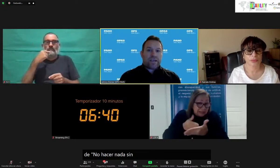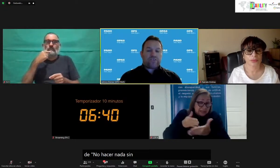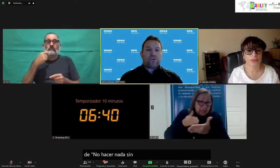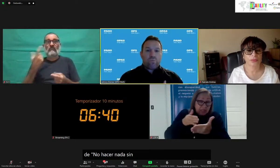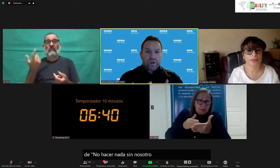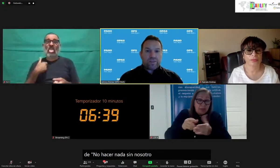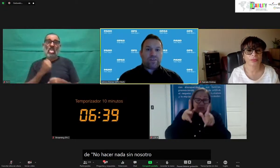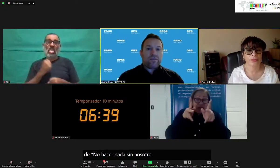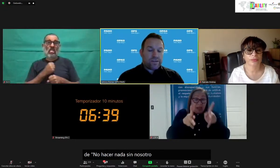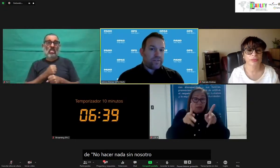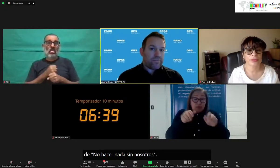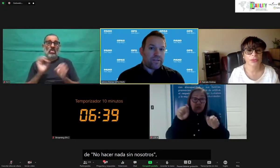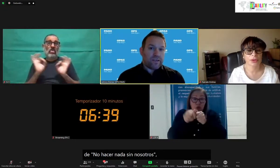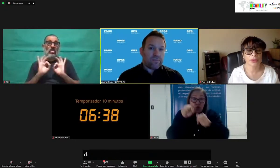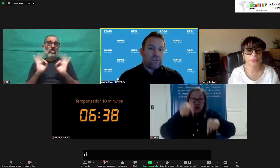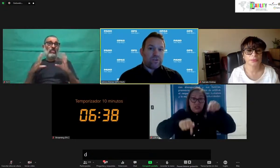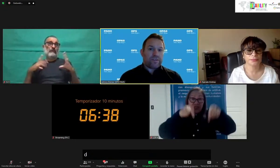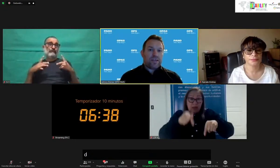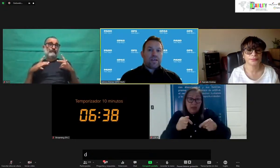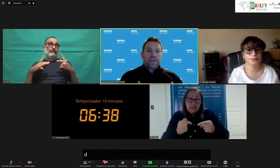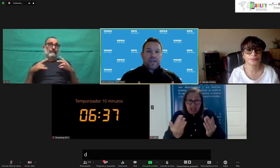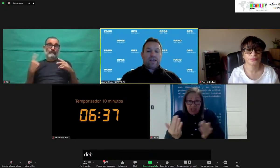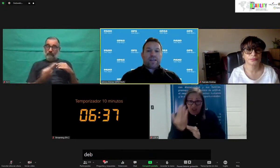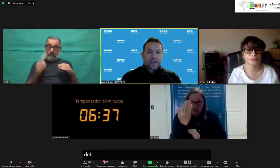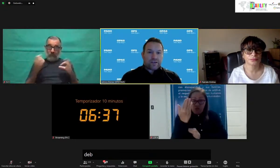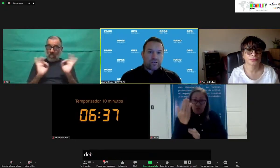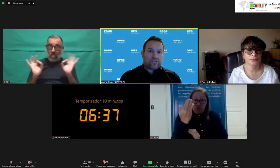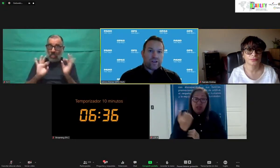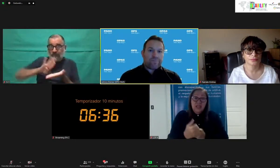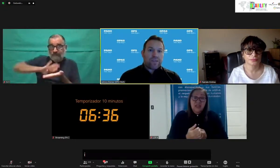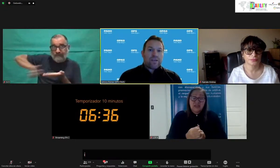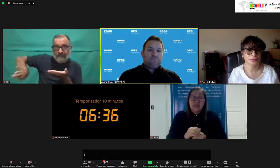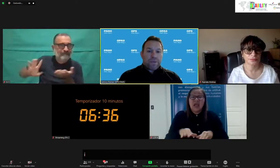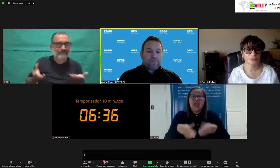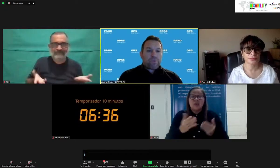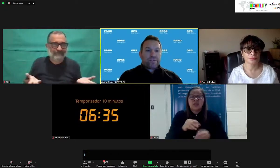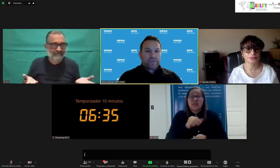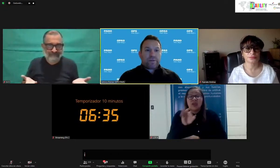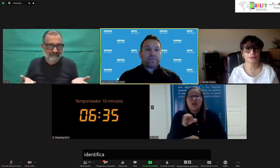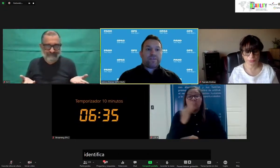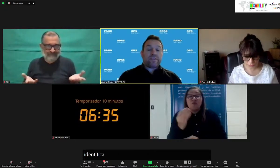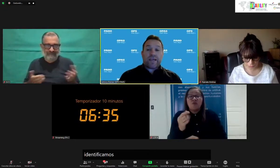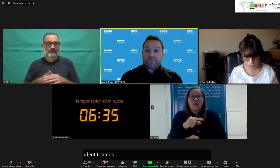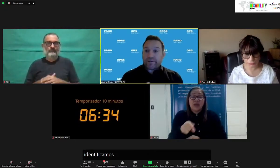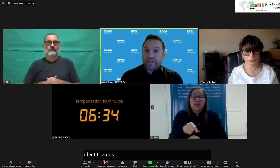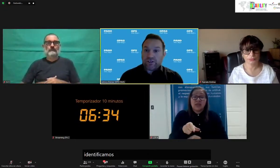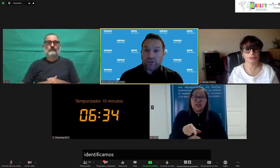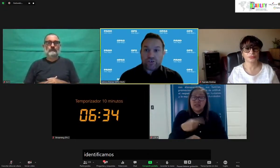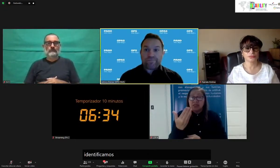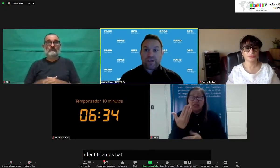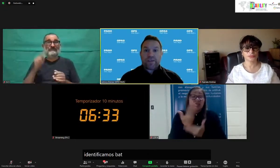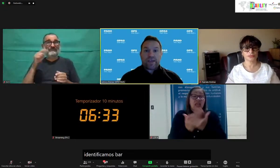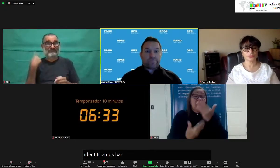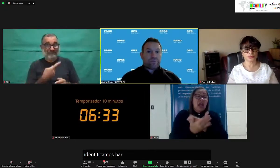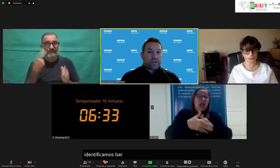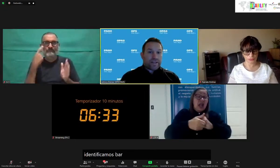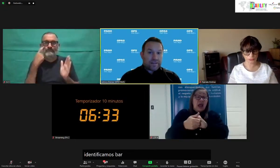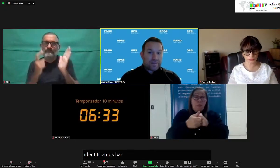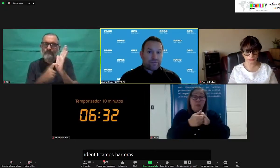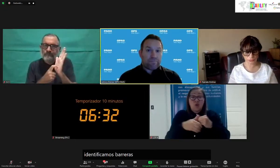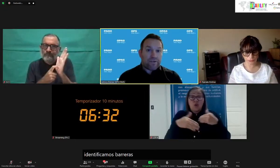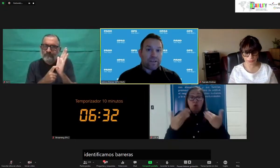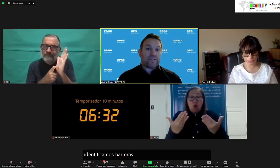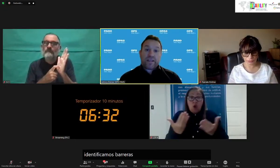engage with the disability community in that country people with disabilities are the experts in inclusion are the experts to